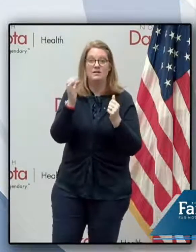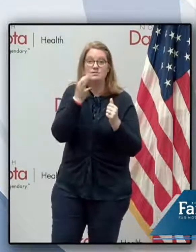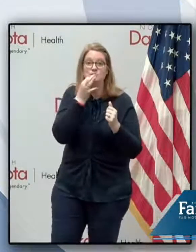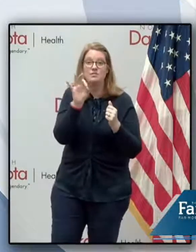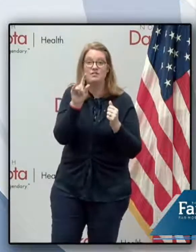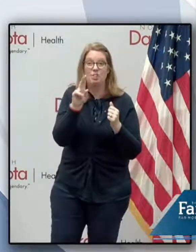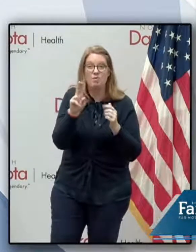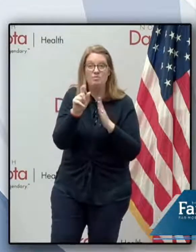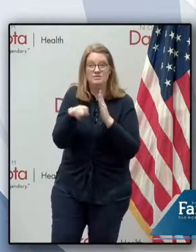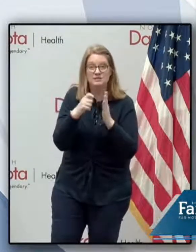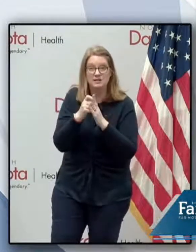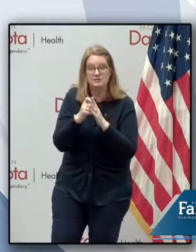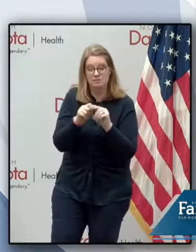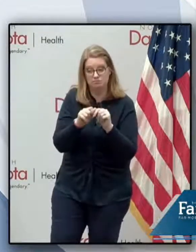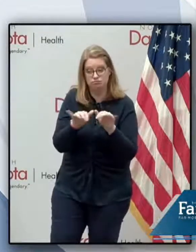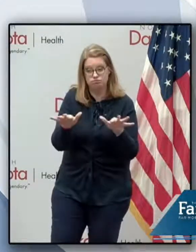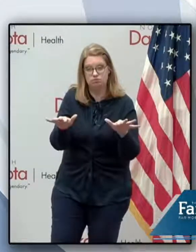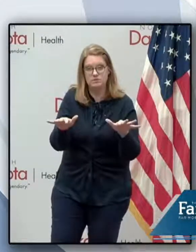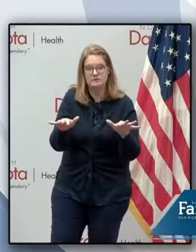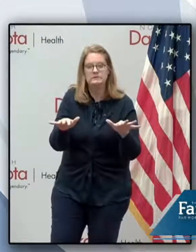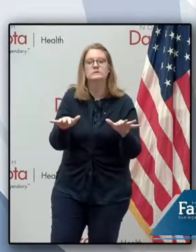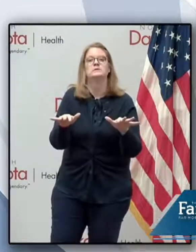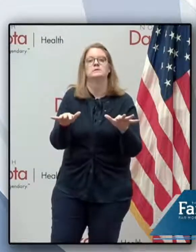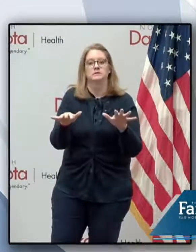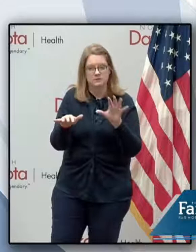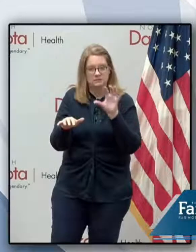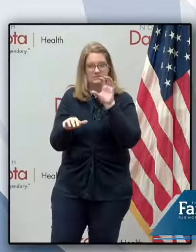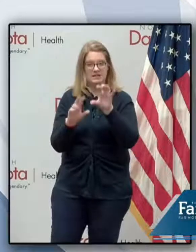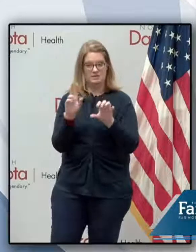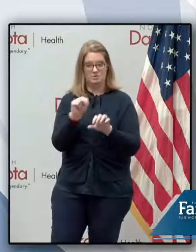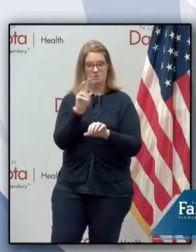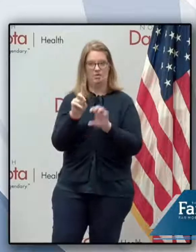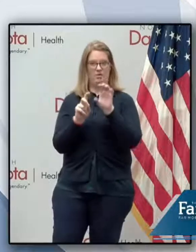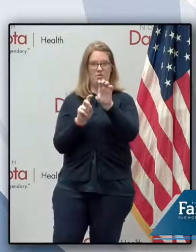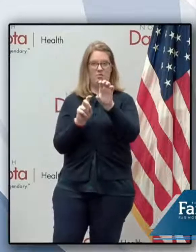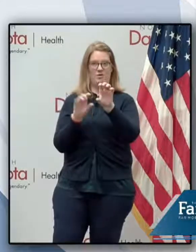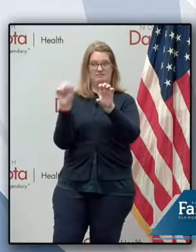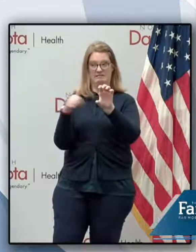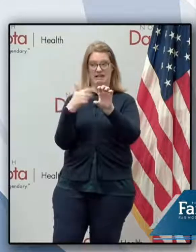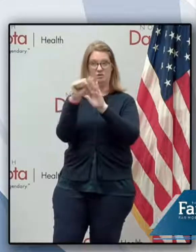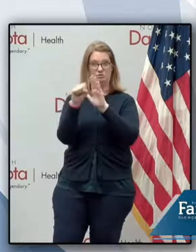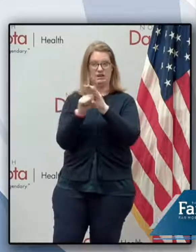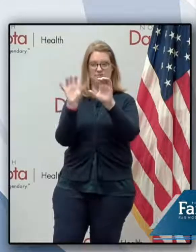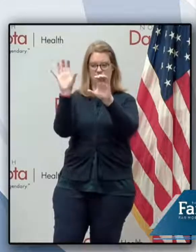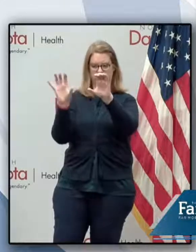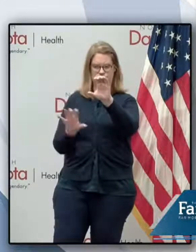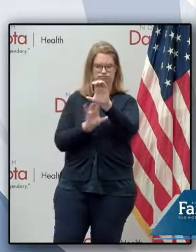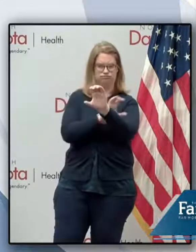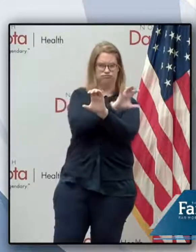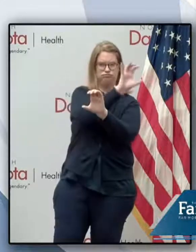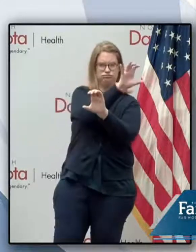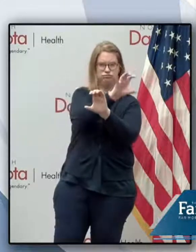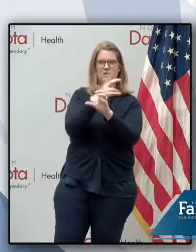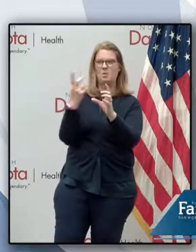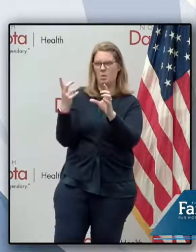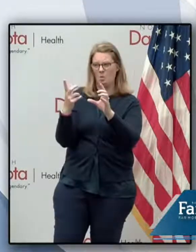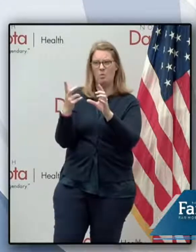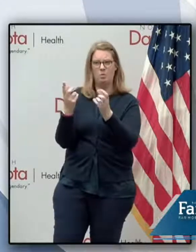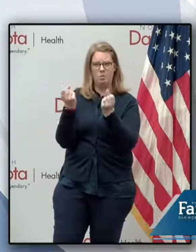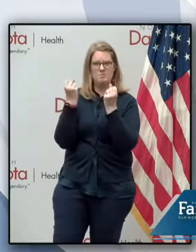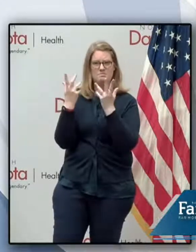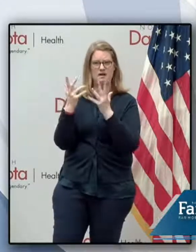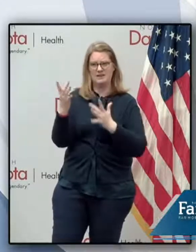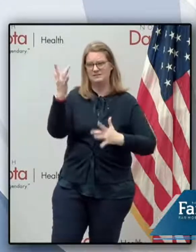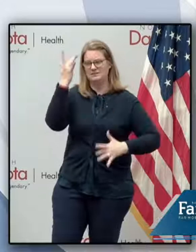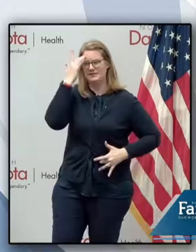we're surrounded by other states that have record cases as well.